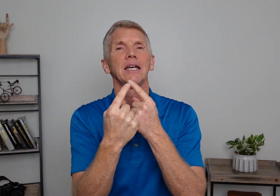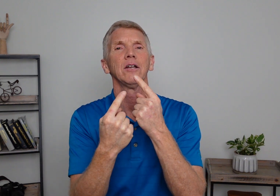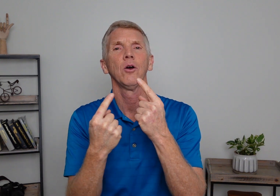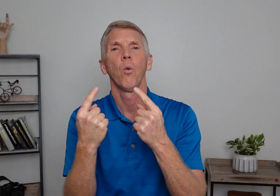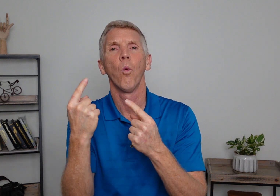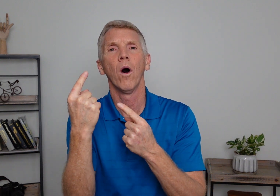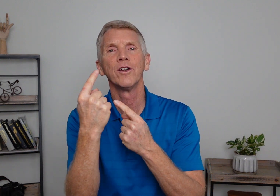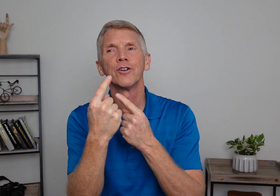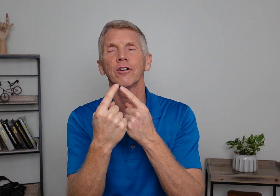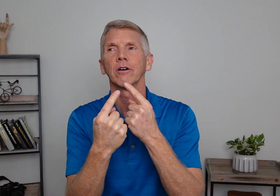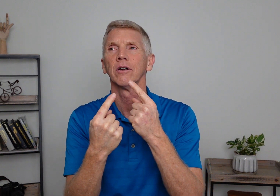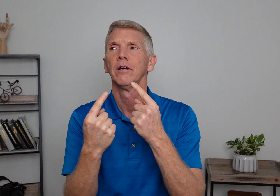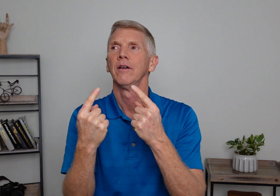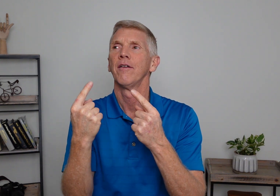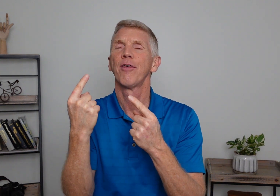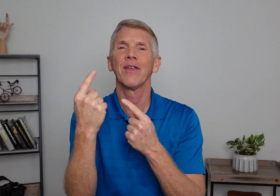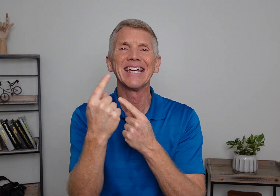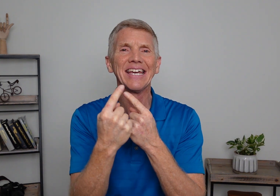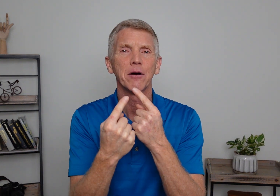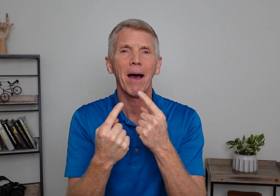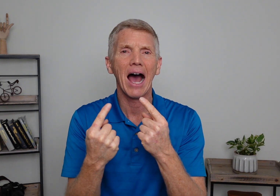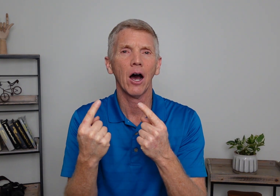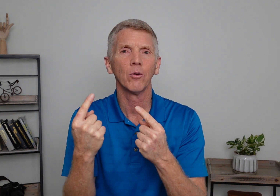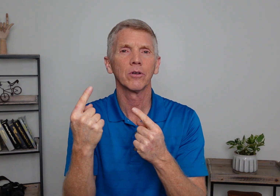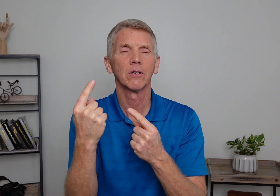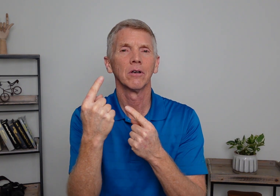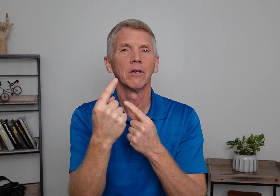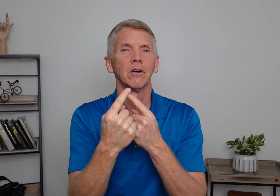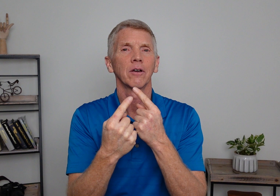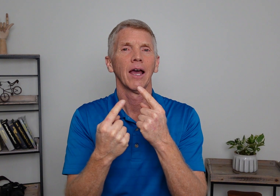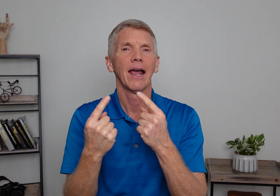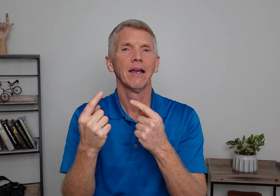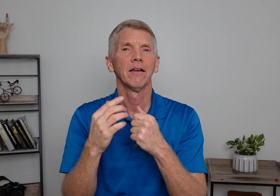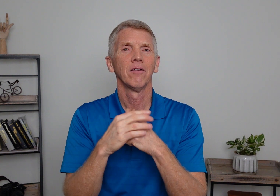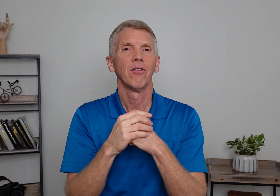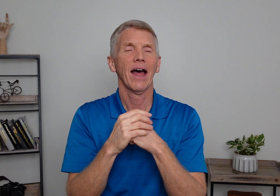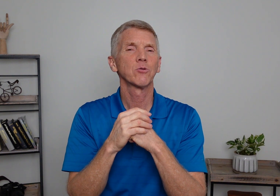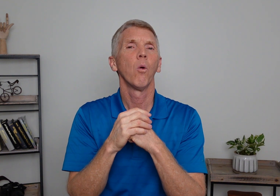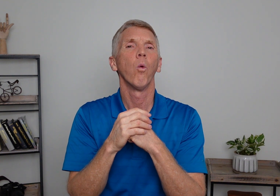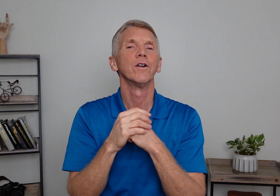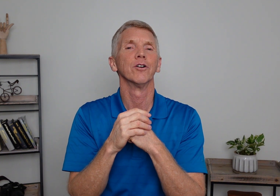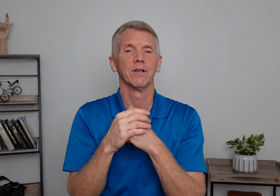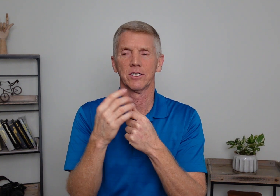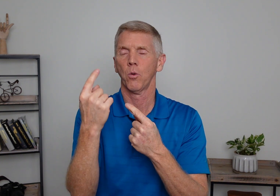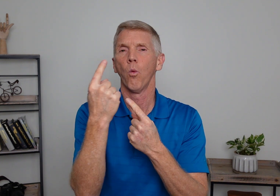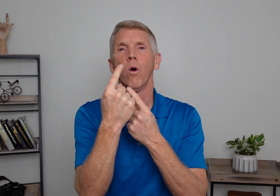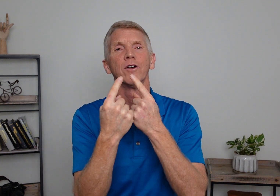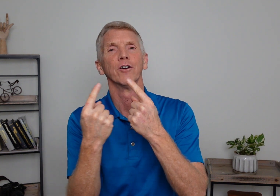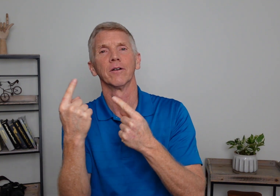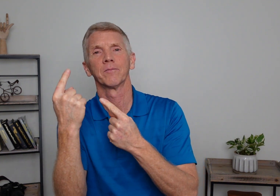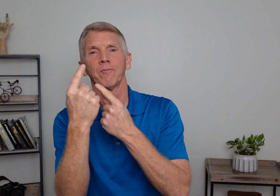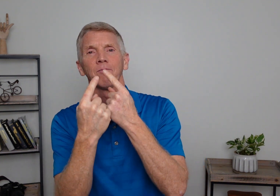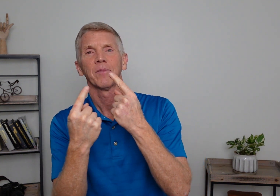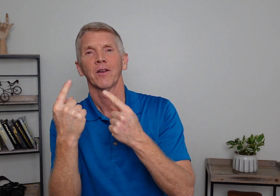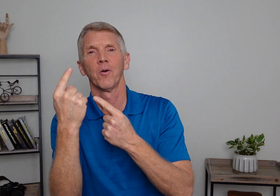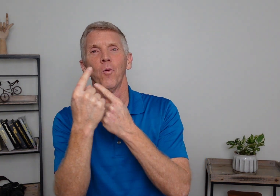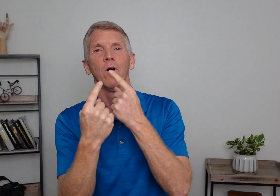Contemplating, wonder, thinking about. Okay? That's what wonder is. Wonder.